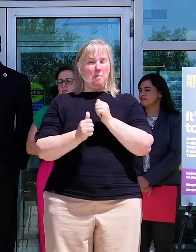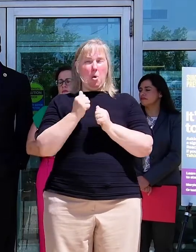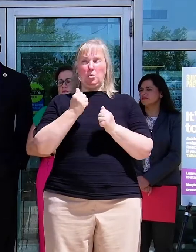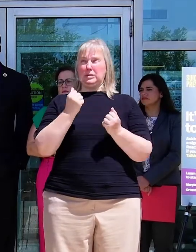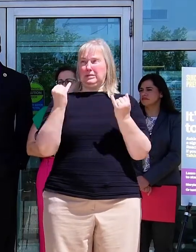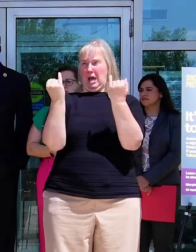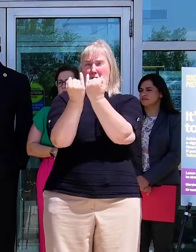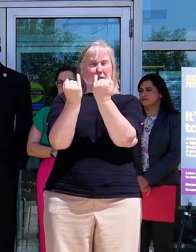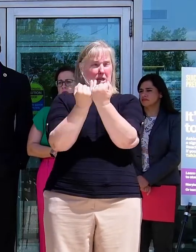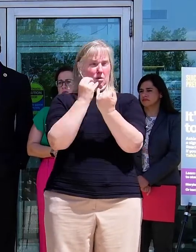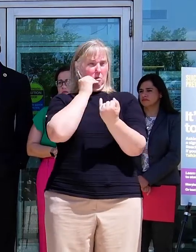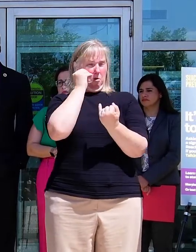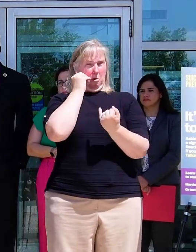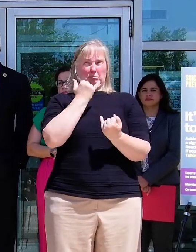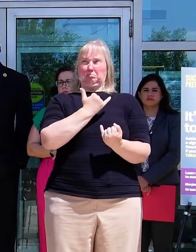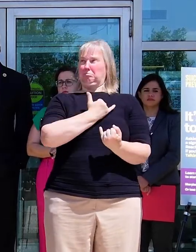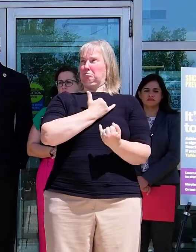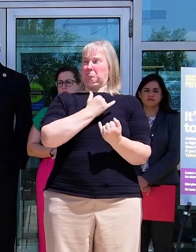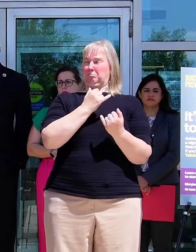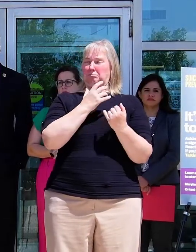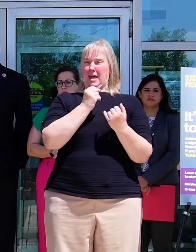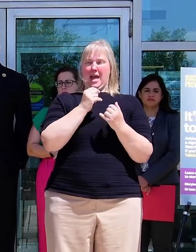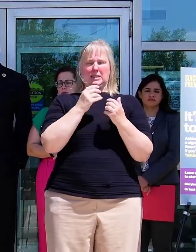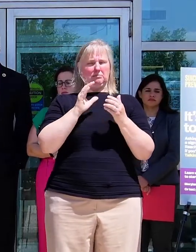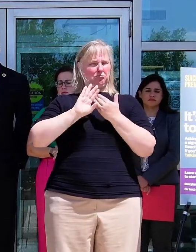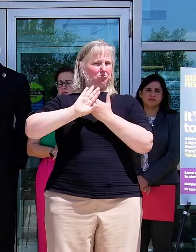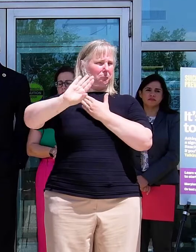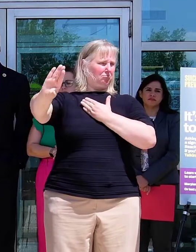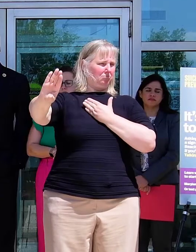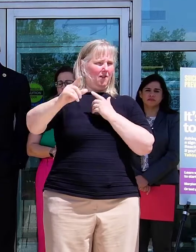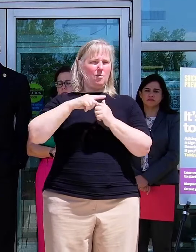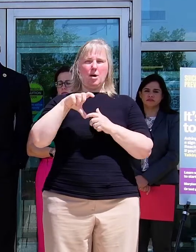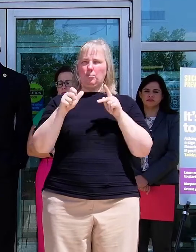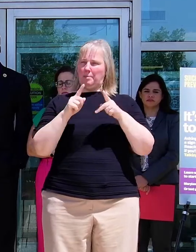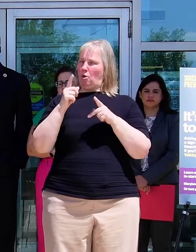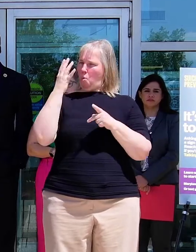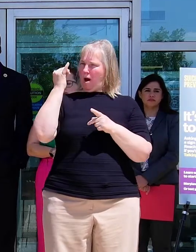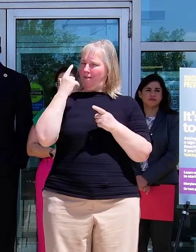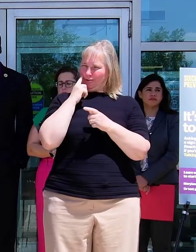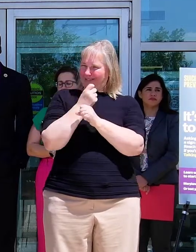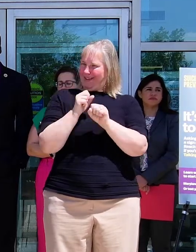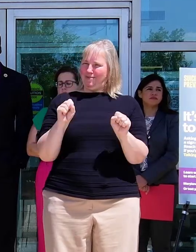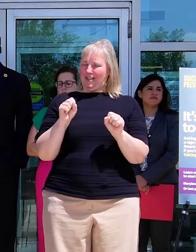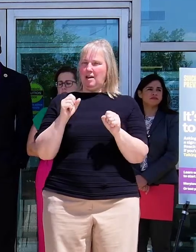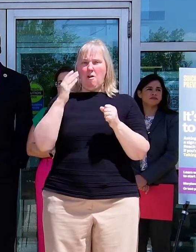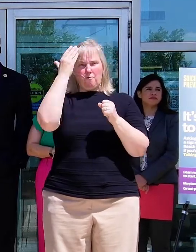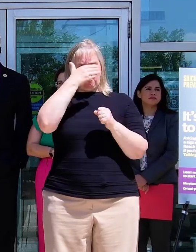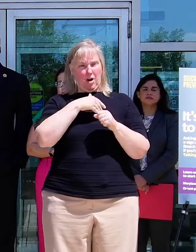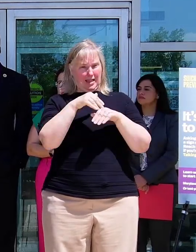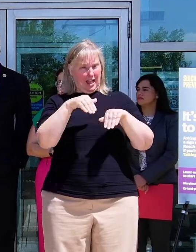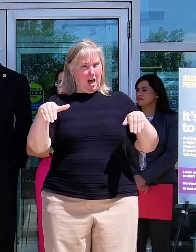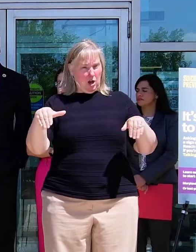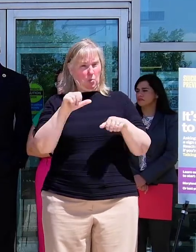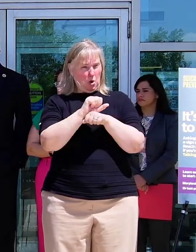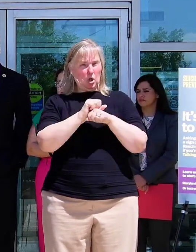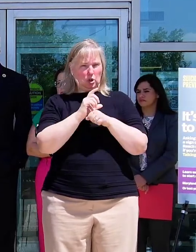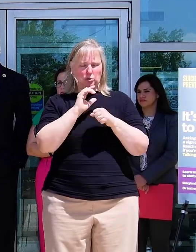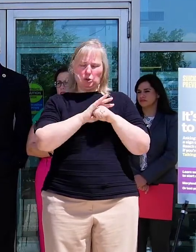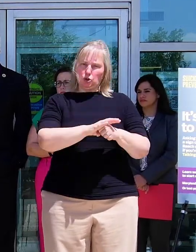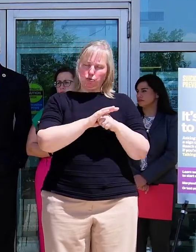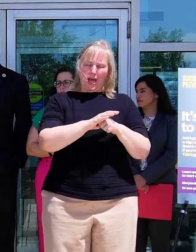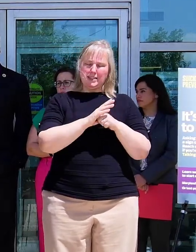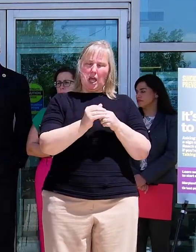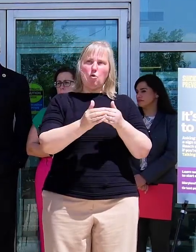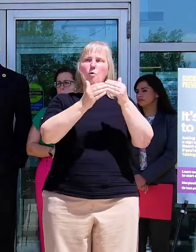home and socially distanced from others to feel safe. Frontline workers were stressed and overwhelmed, and there